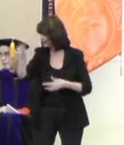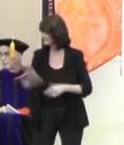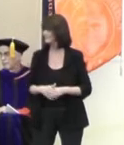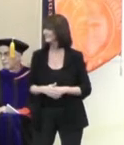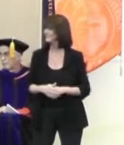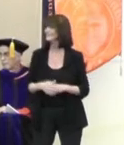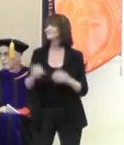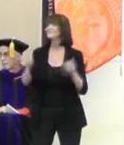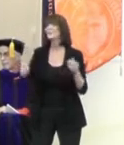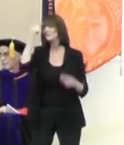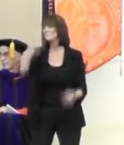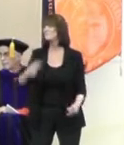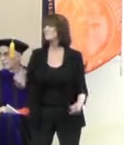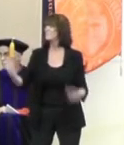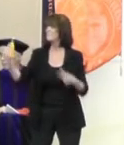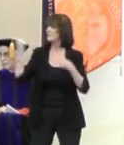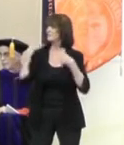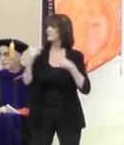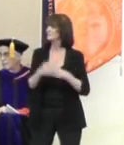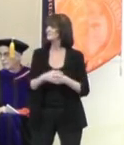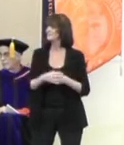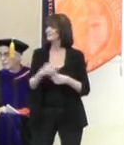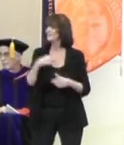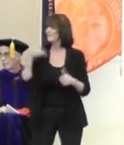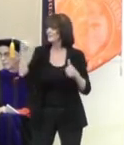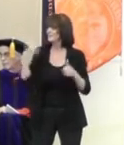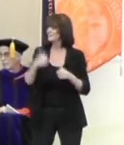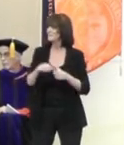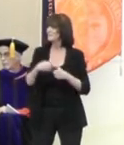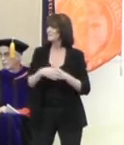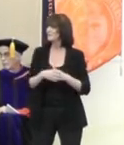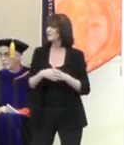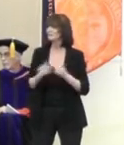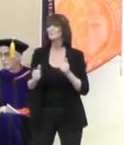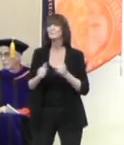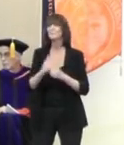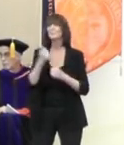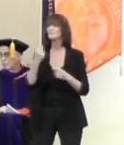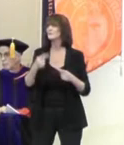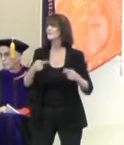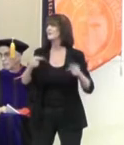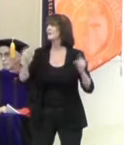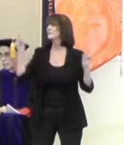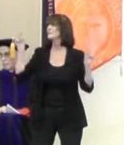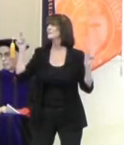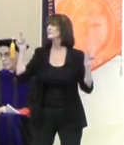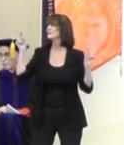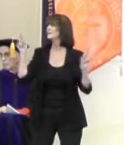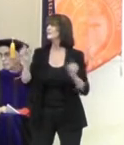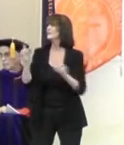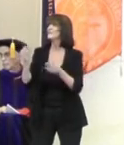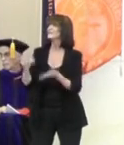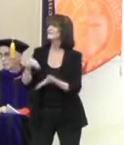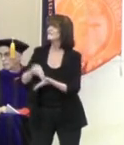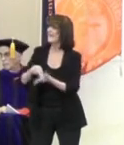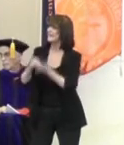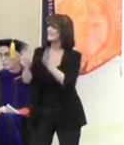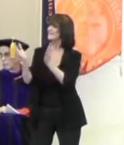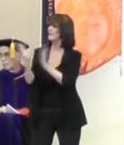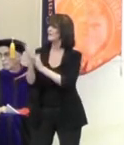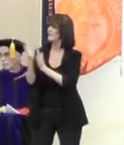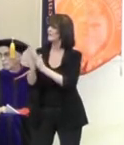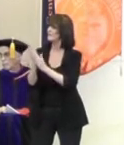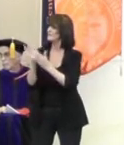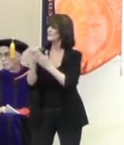And so memories. And I remember the most famous, popular, the standing ovation I got when I made the